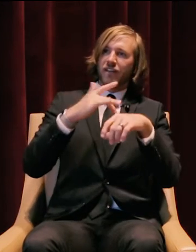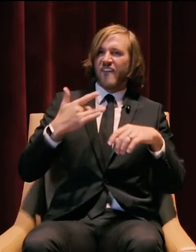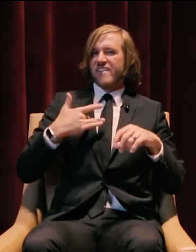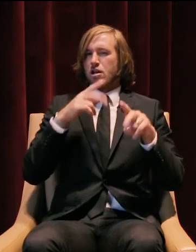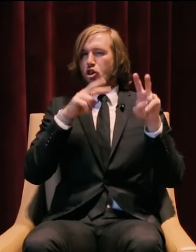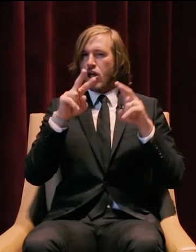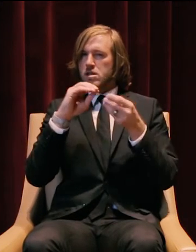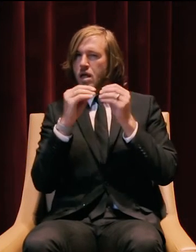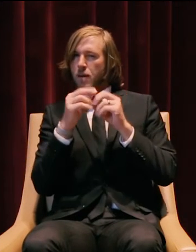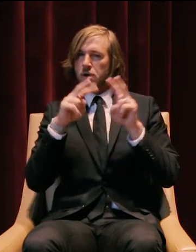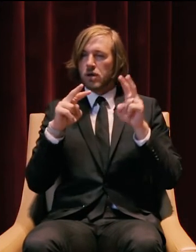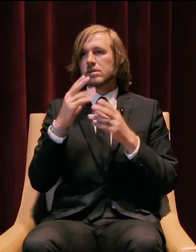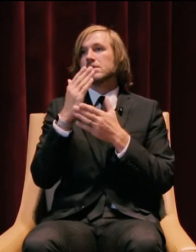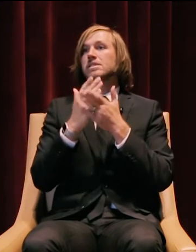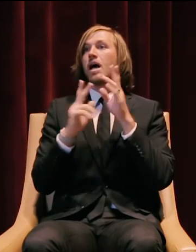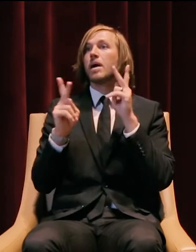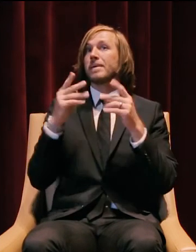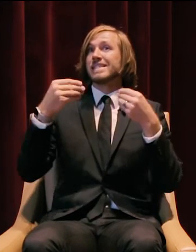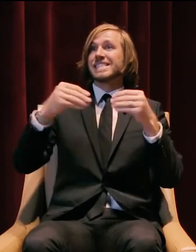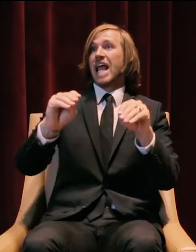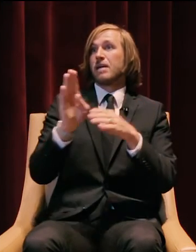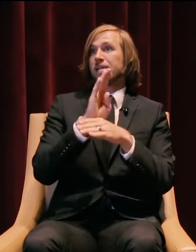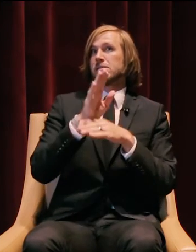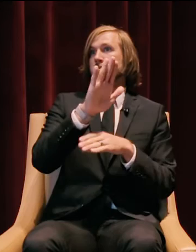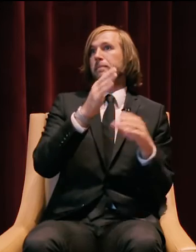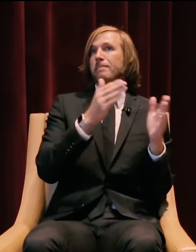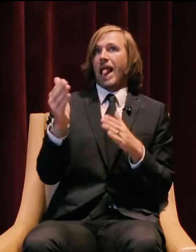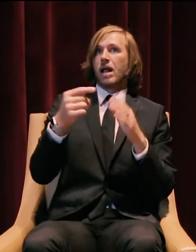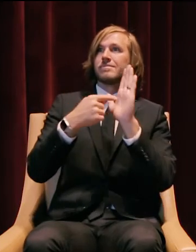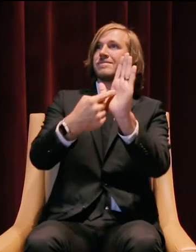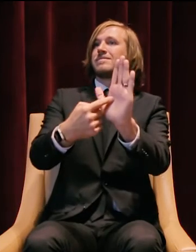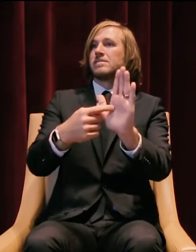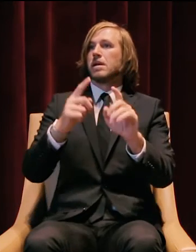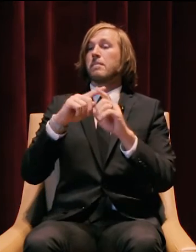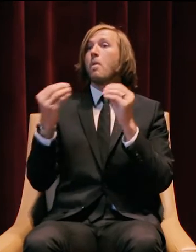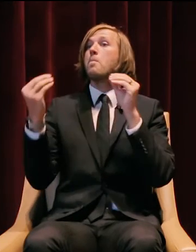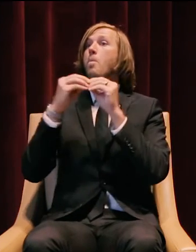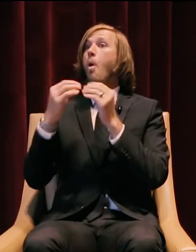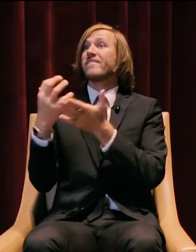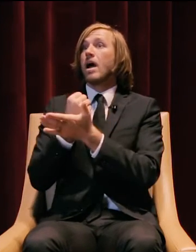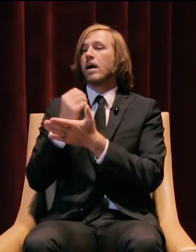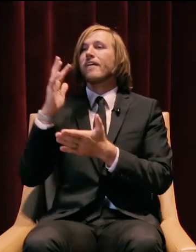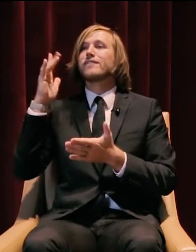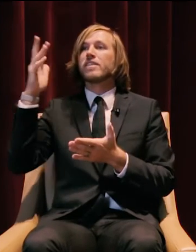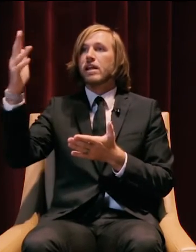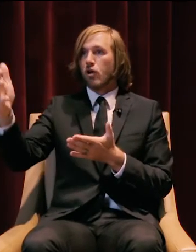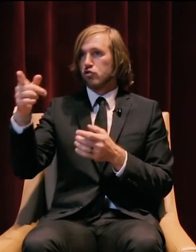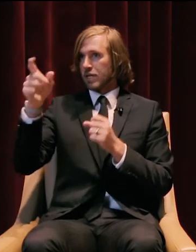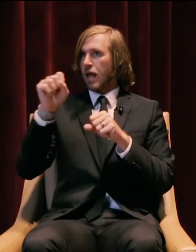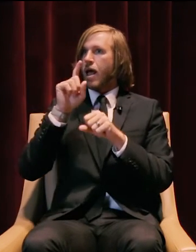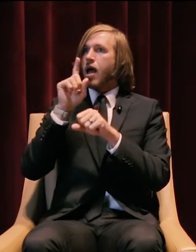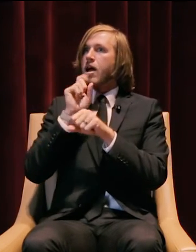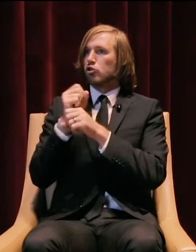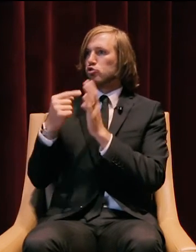numbers. So some people sell a business on a business plan, but you bring more value the farther down the road that you can